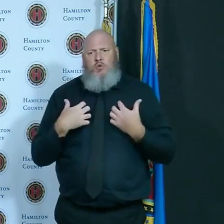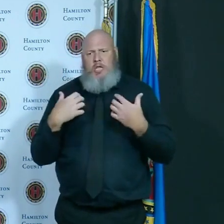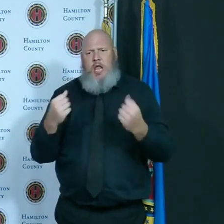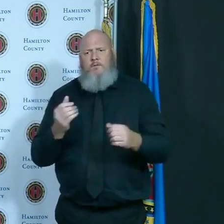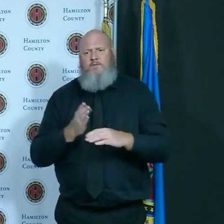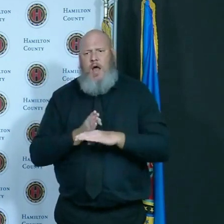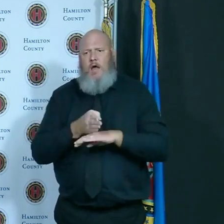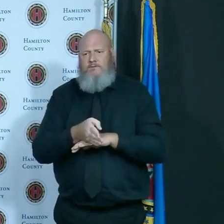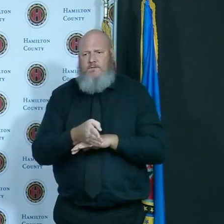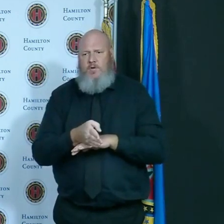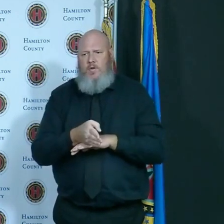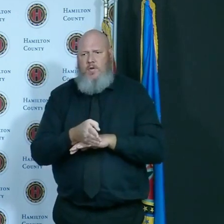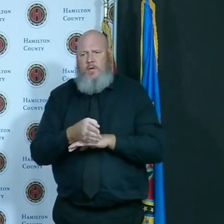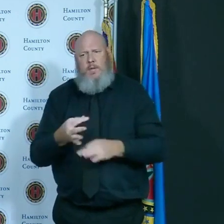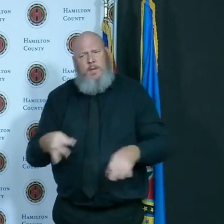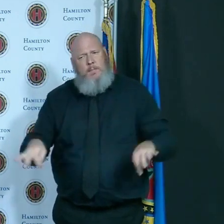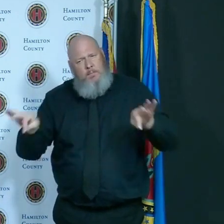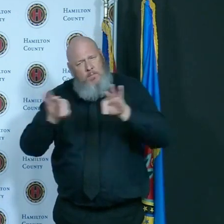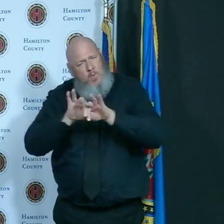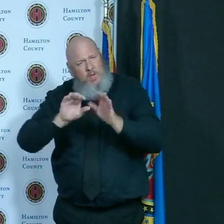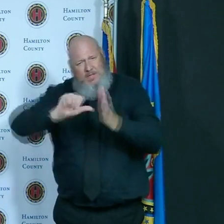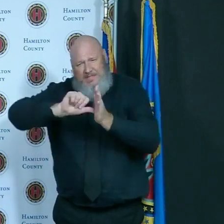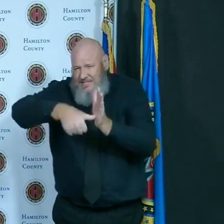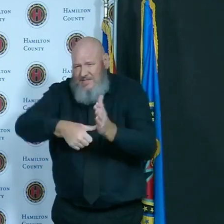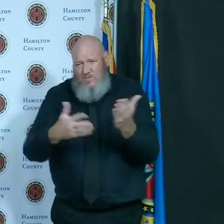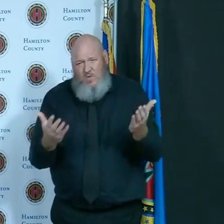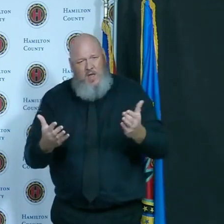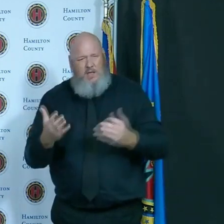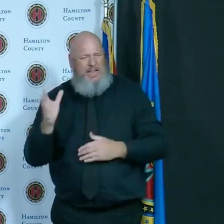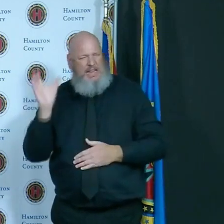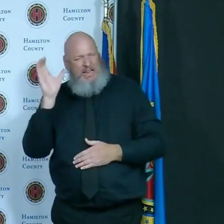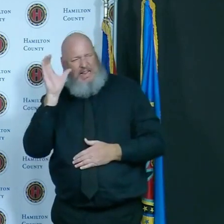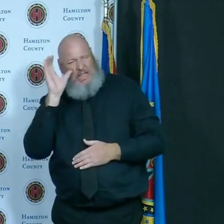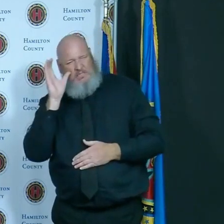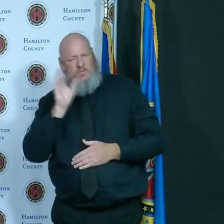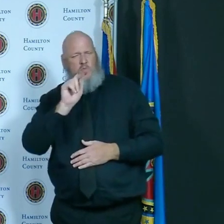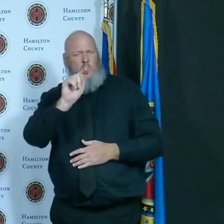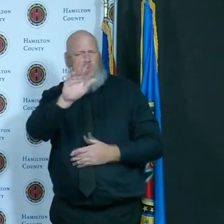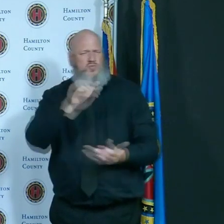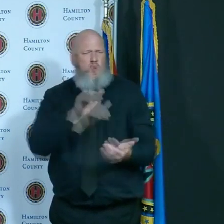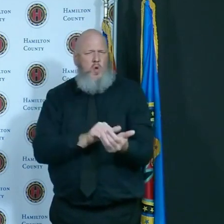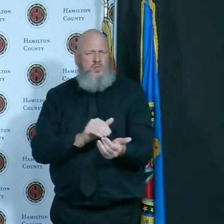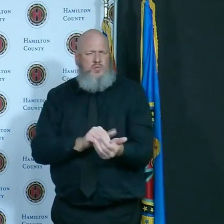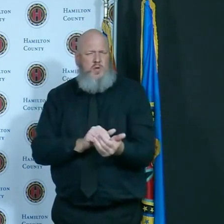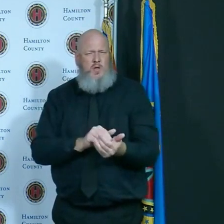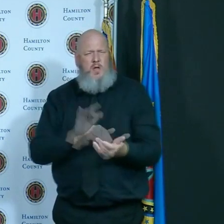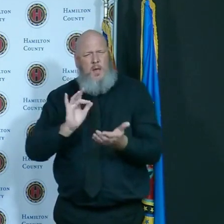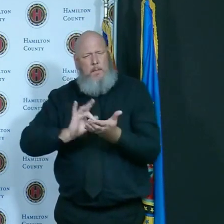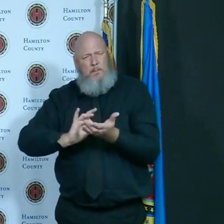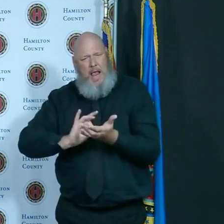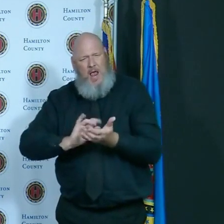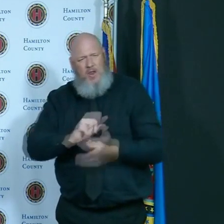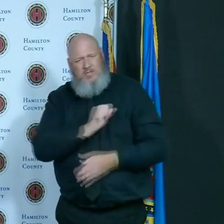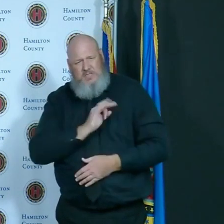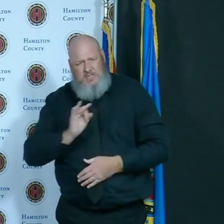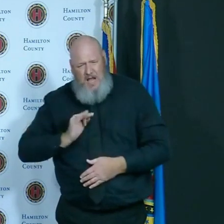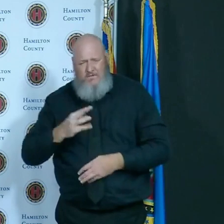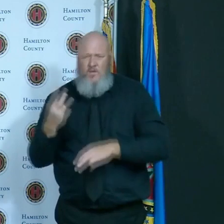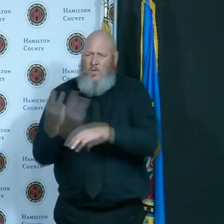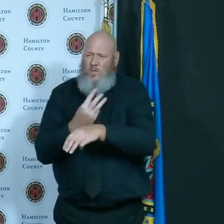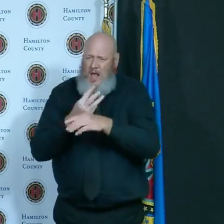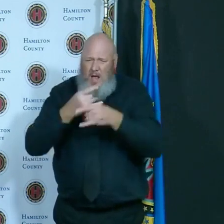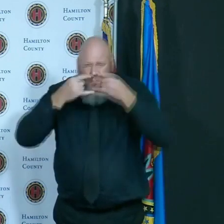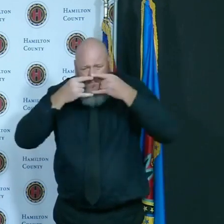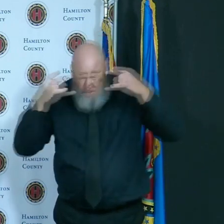medical experts, which are to stay 6 feet apart and mask up and exercise social distancing and make sure that we are